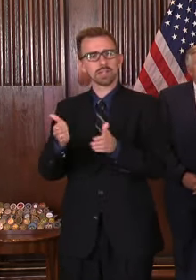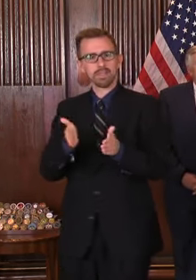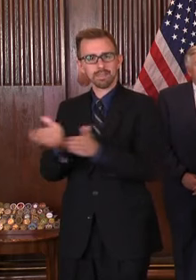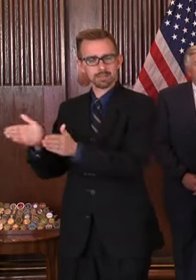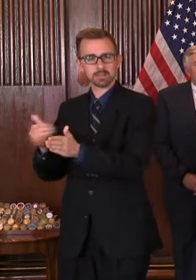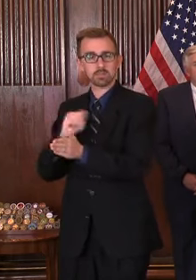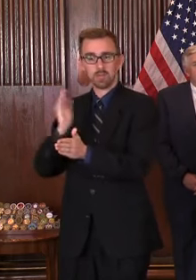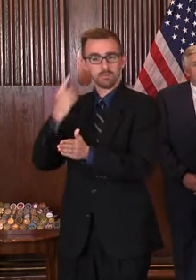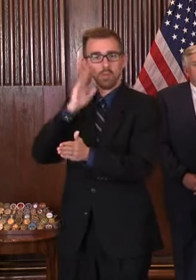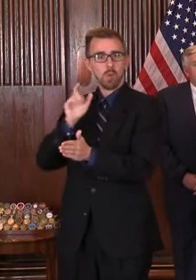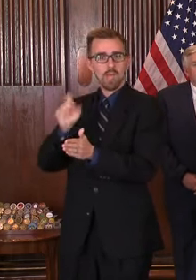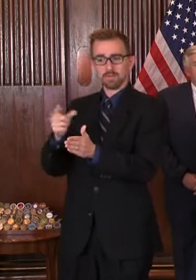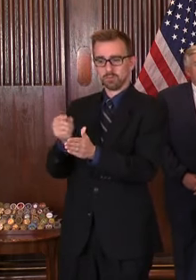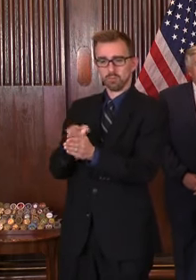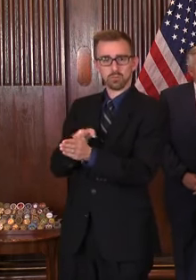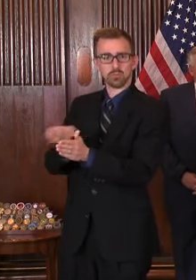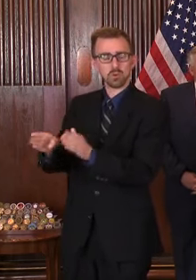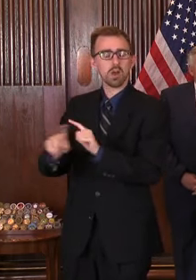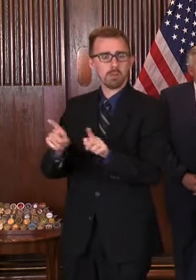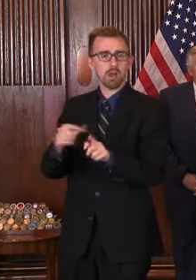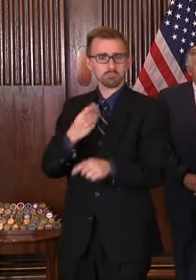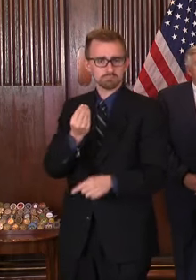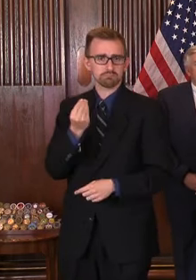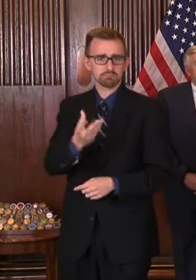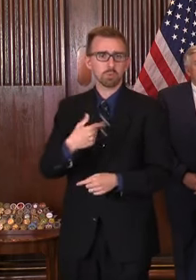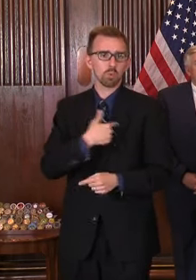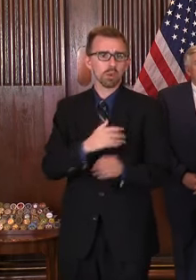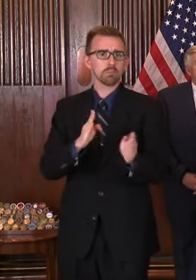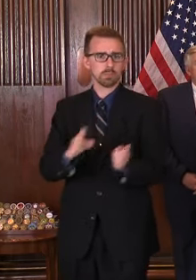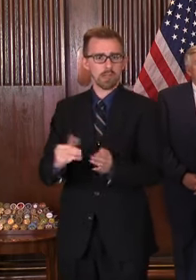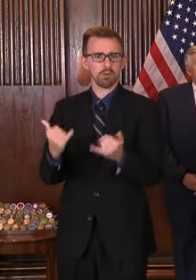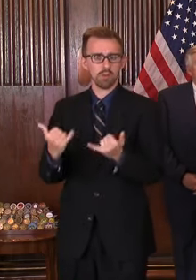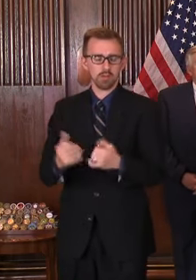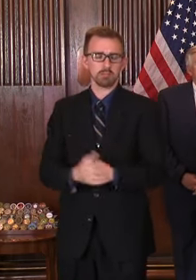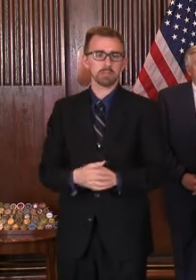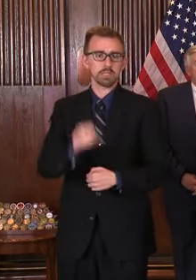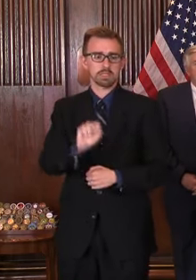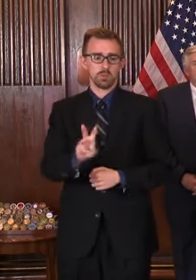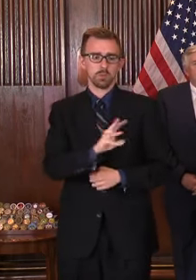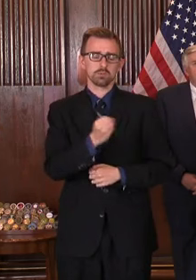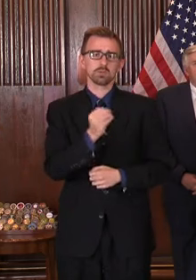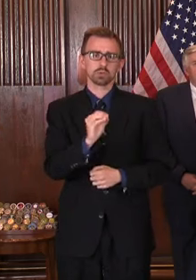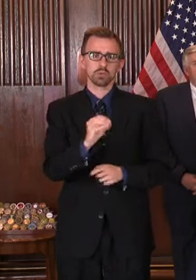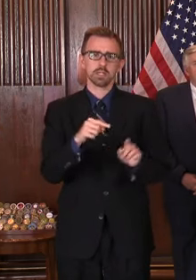to resort to. But I can tell you that we're prepared, specifically in Southwest Missouri.